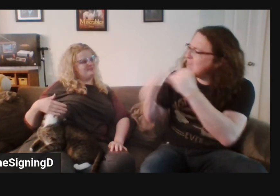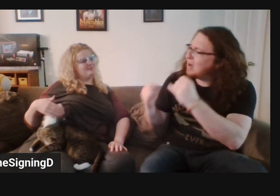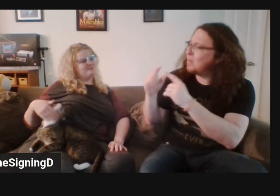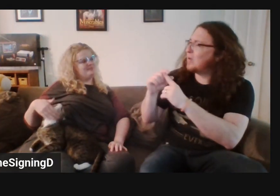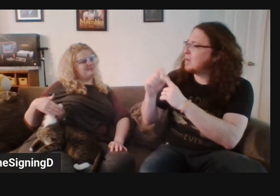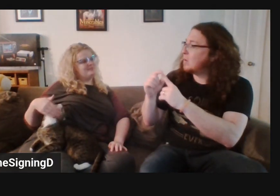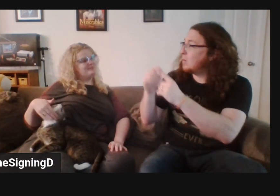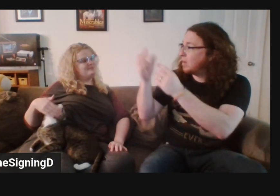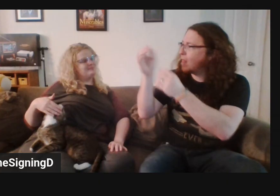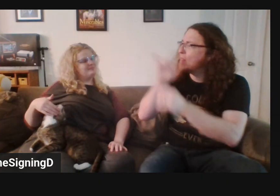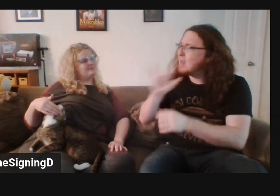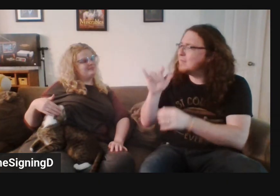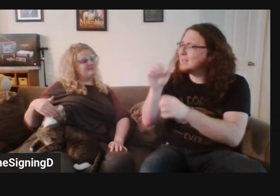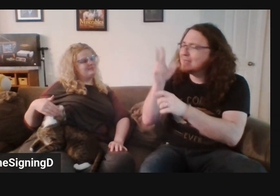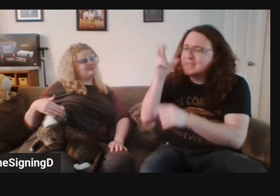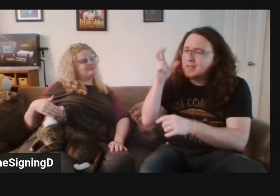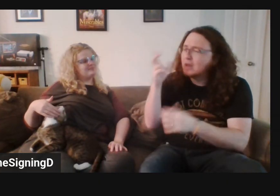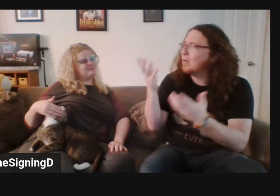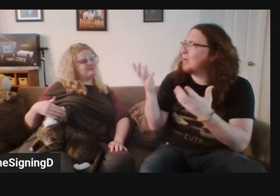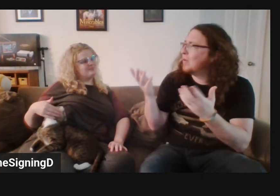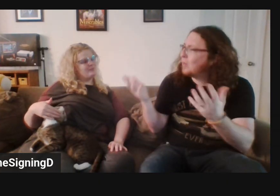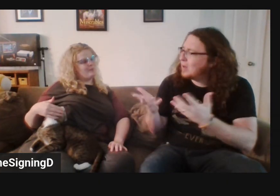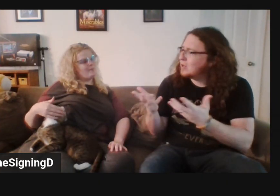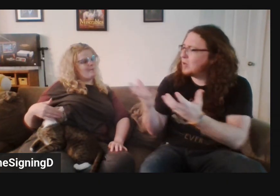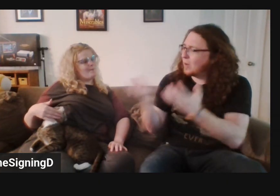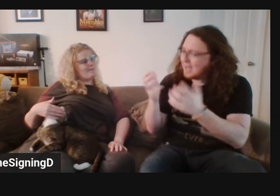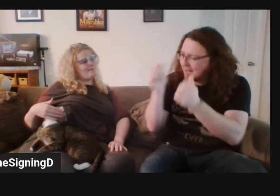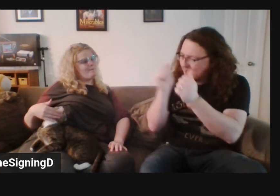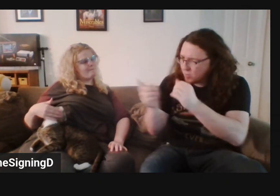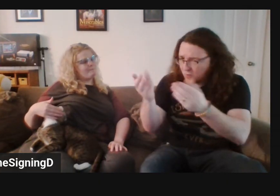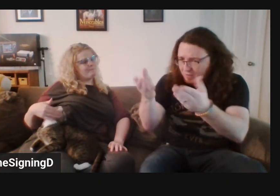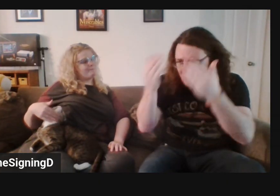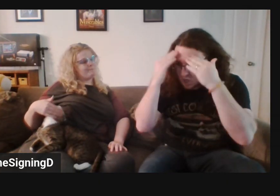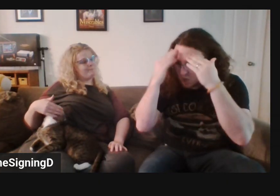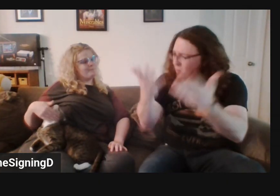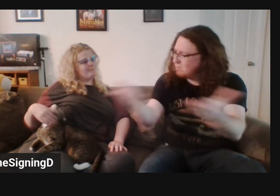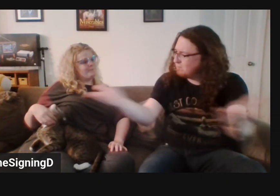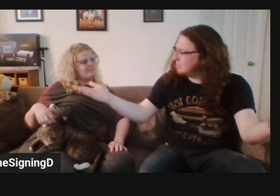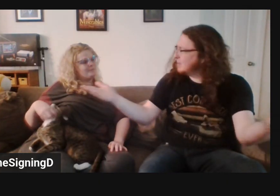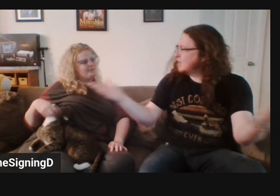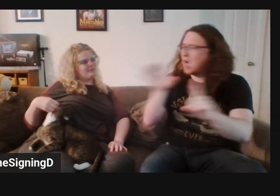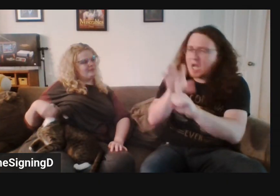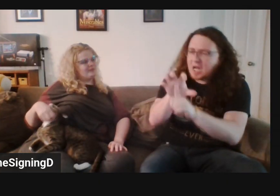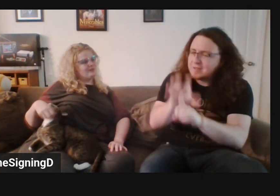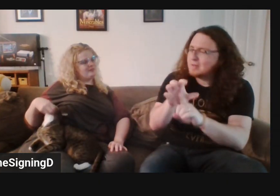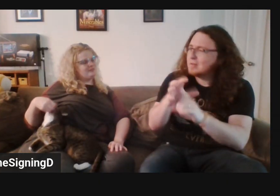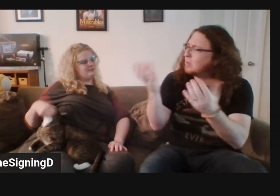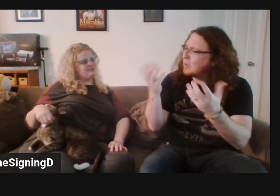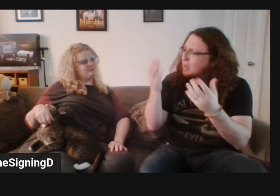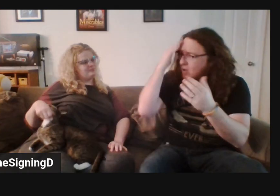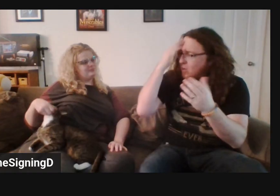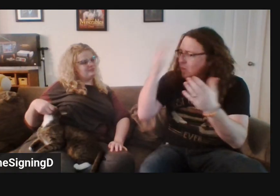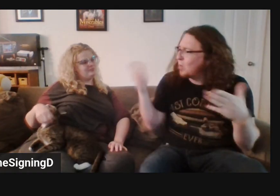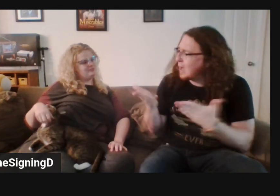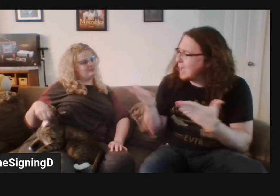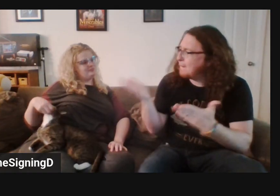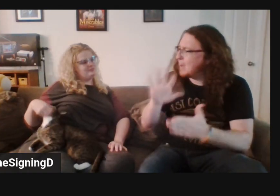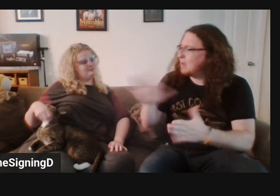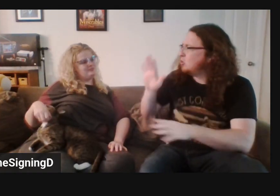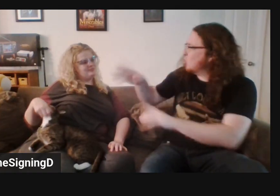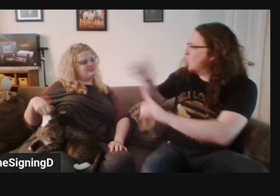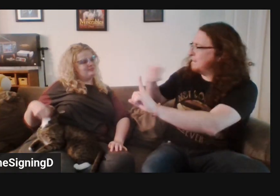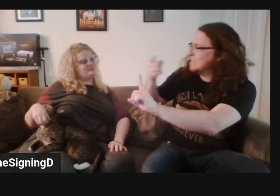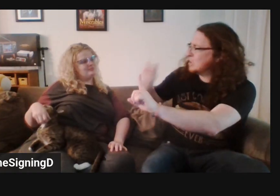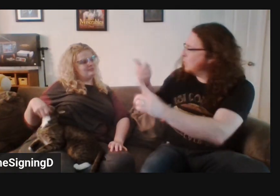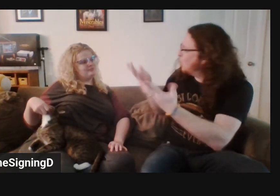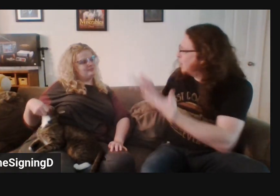we would love to hear, what would you like everyone to know? What would you like the audience to know about your mission? What